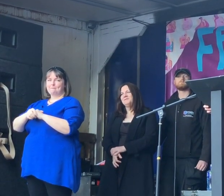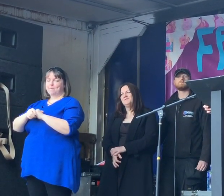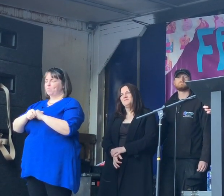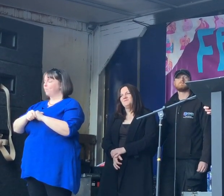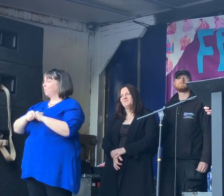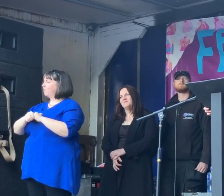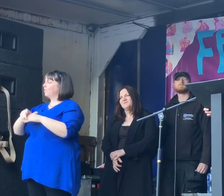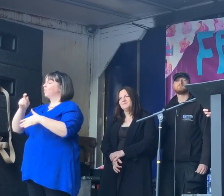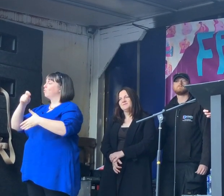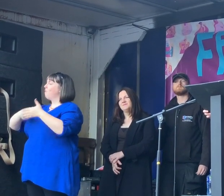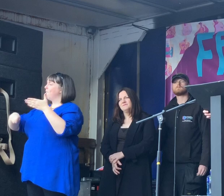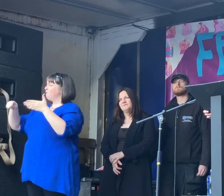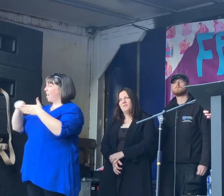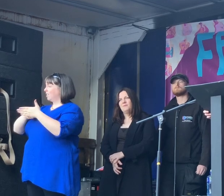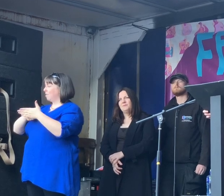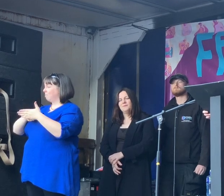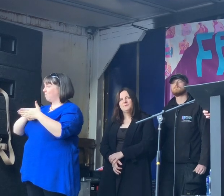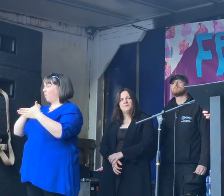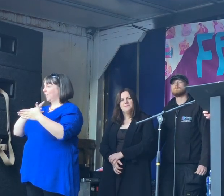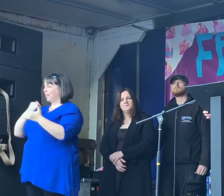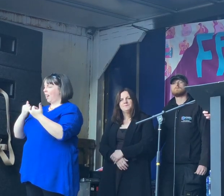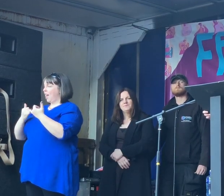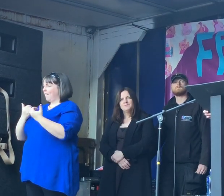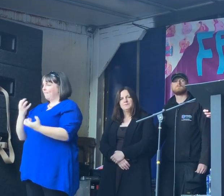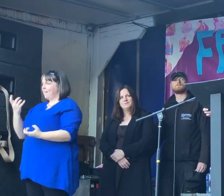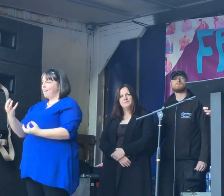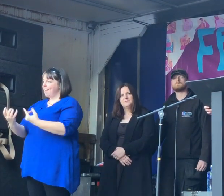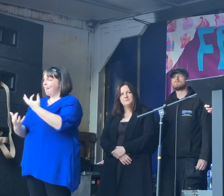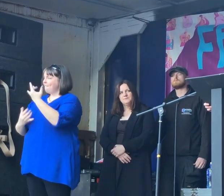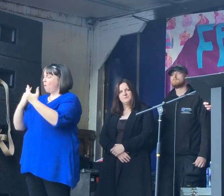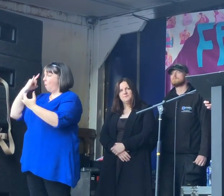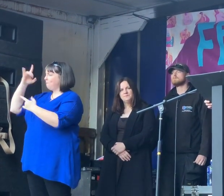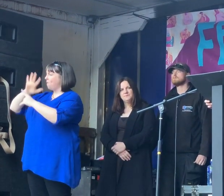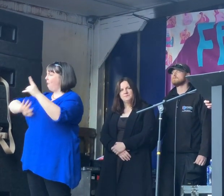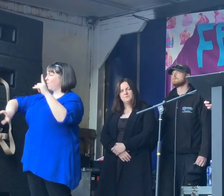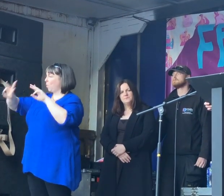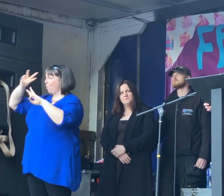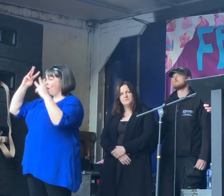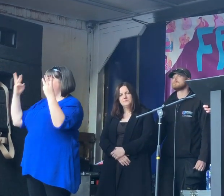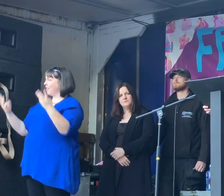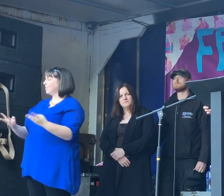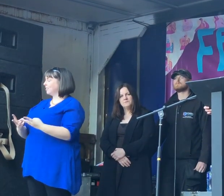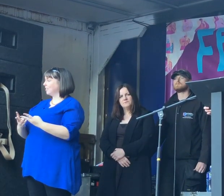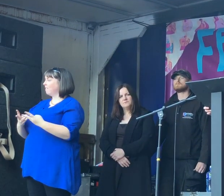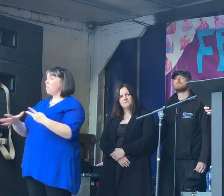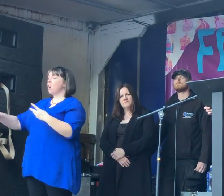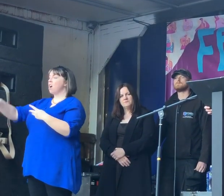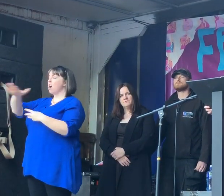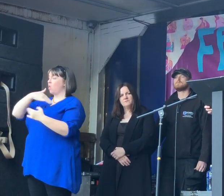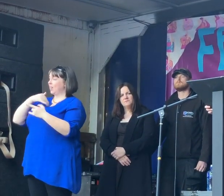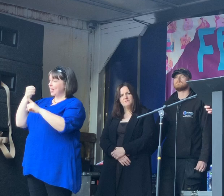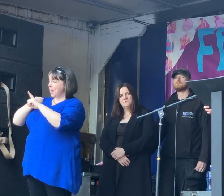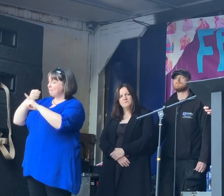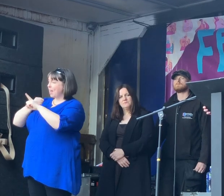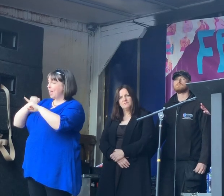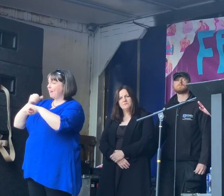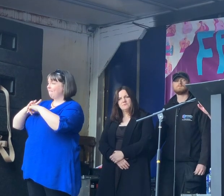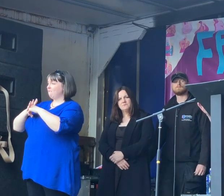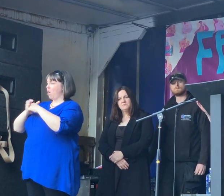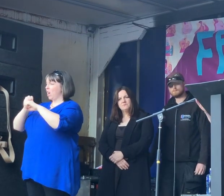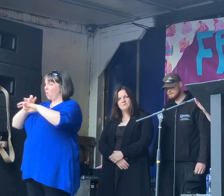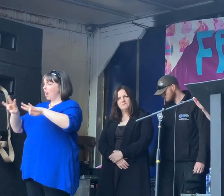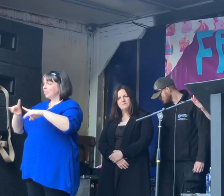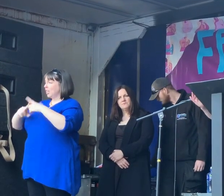The referendum was a bonfire of hope for the rest of the world. For all those who campaign for justice and